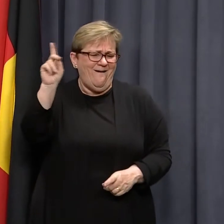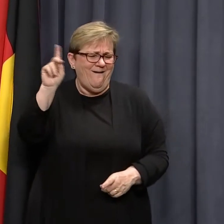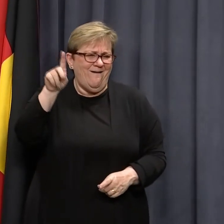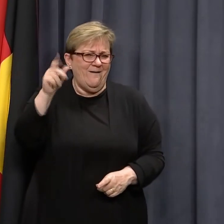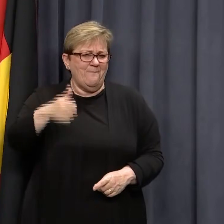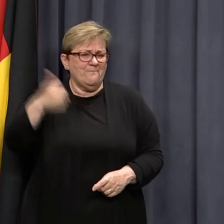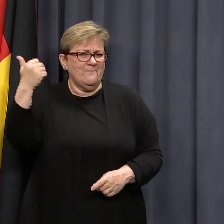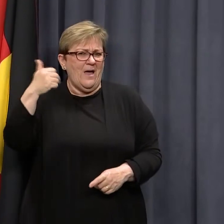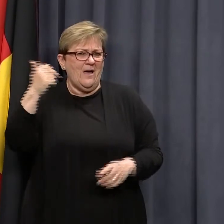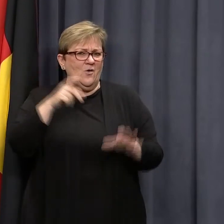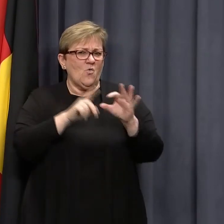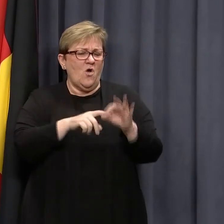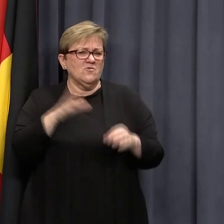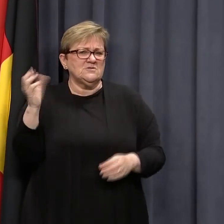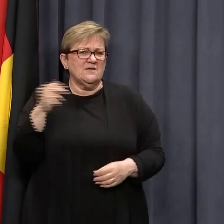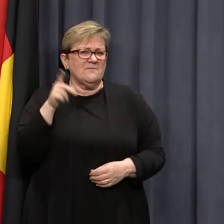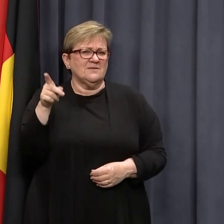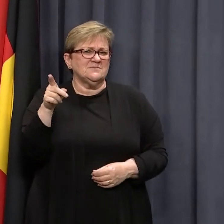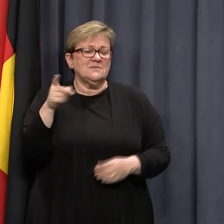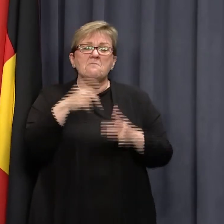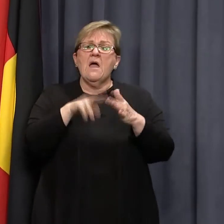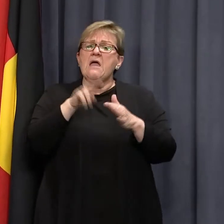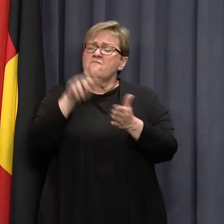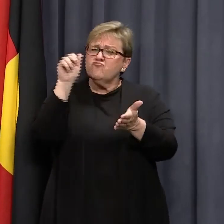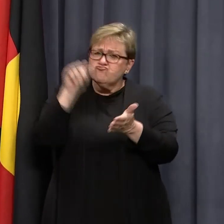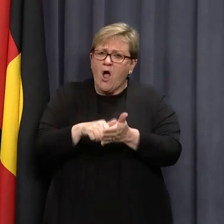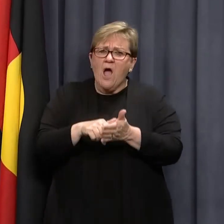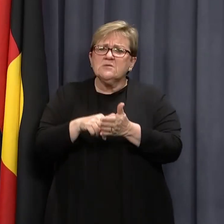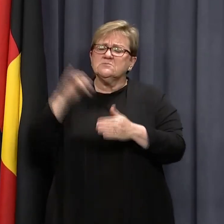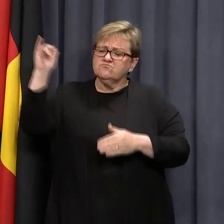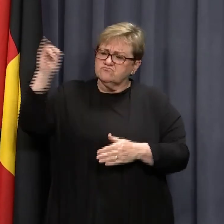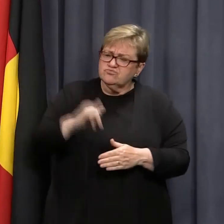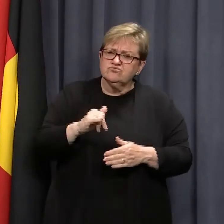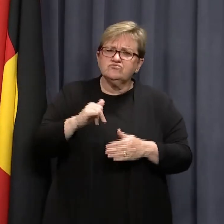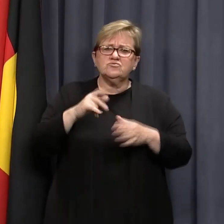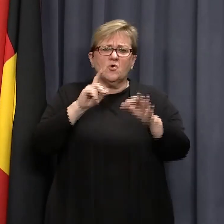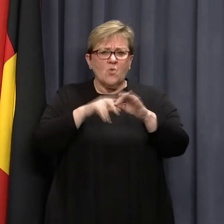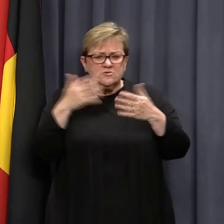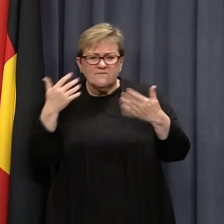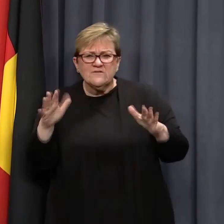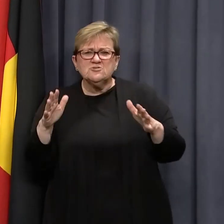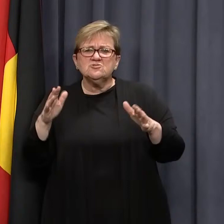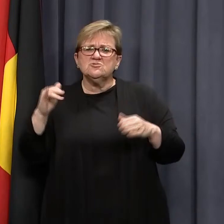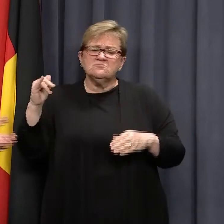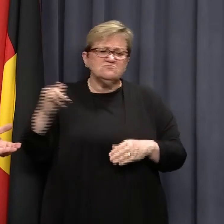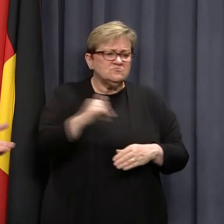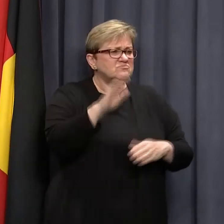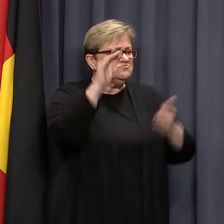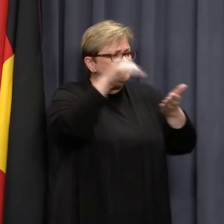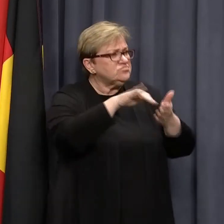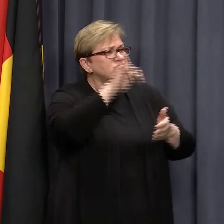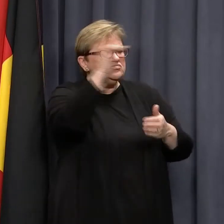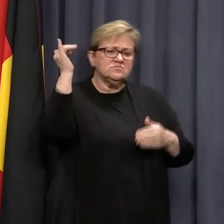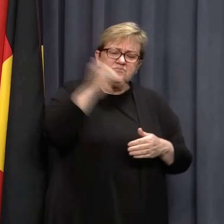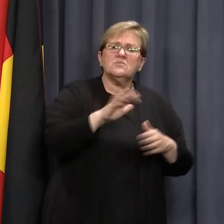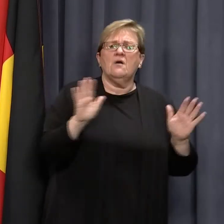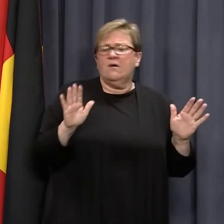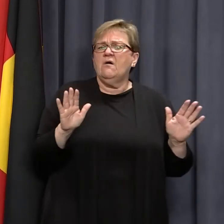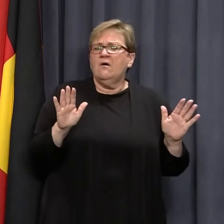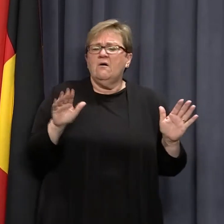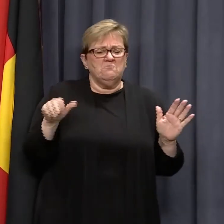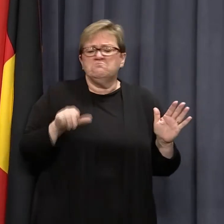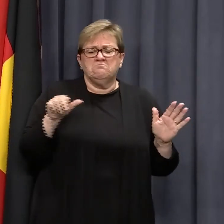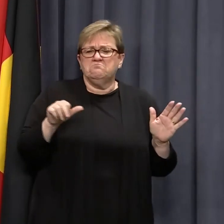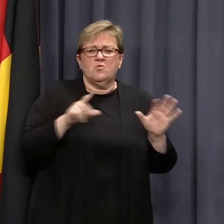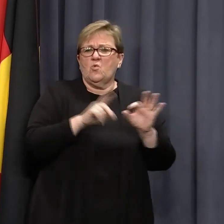to go back to the normal quarantine. But if they do the right thing, go straight from the quarantine hotel to the airport and return to WA, then they